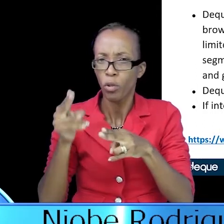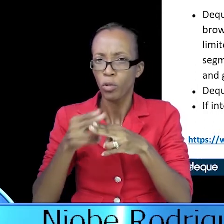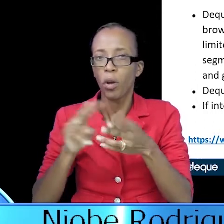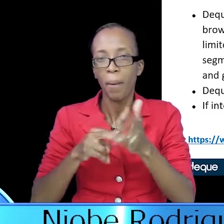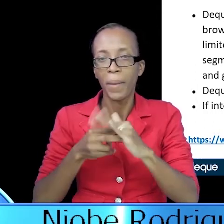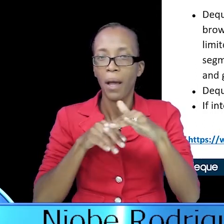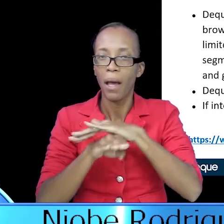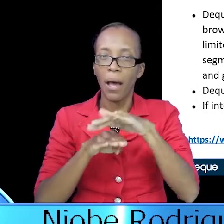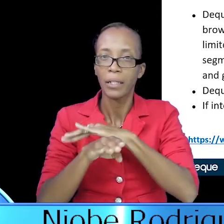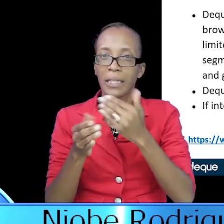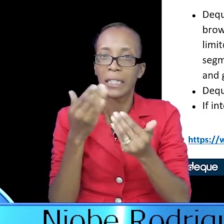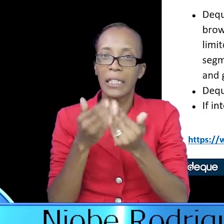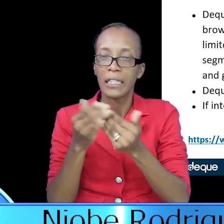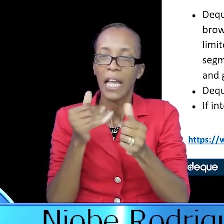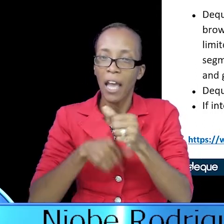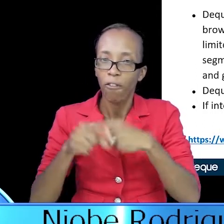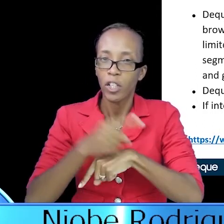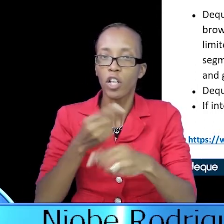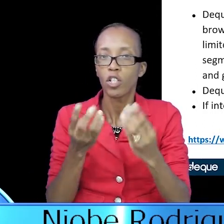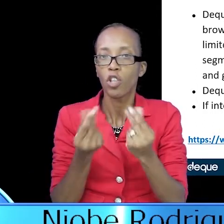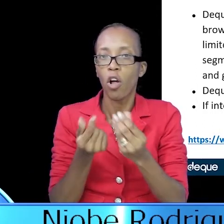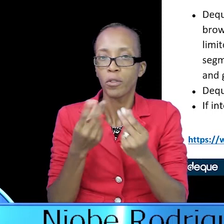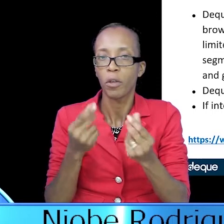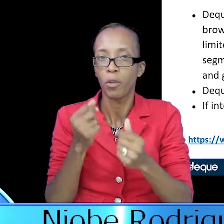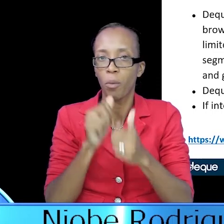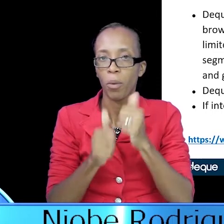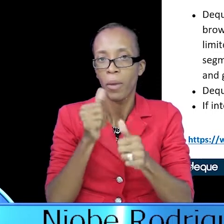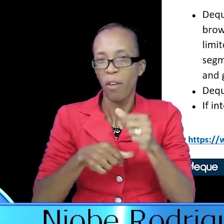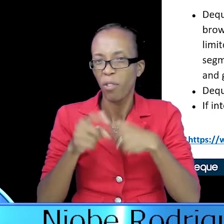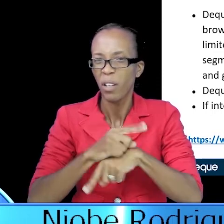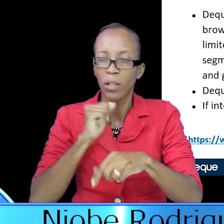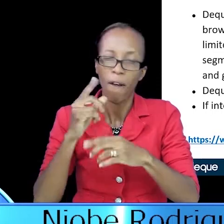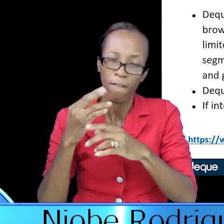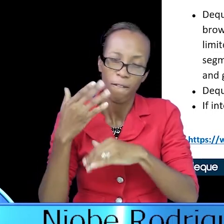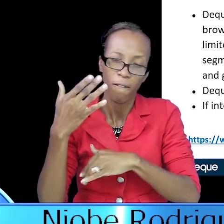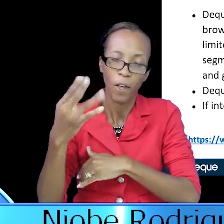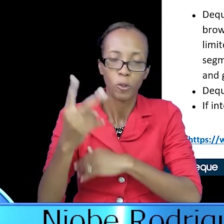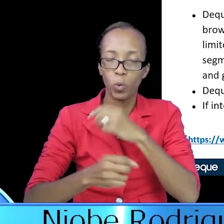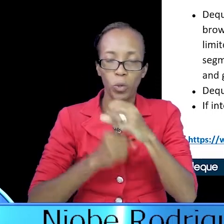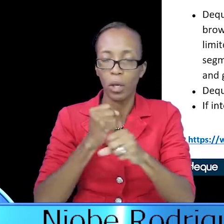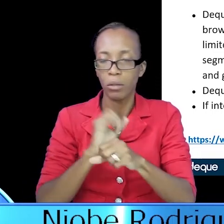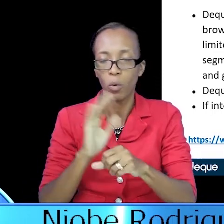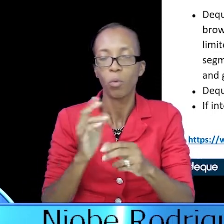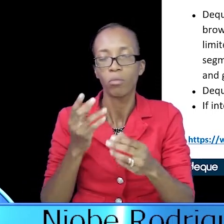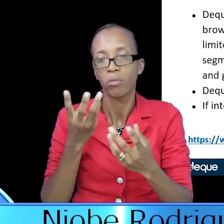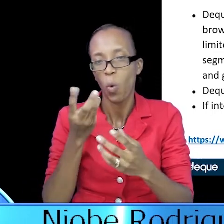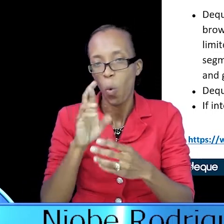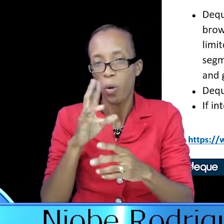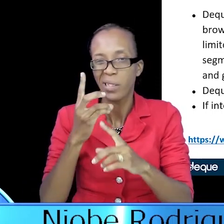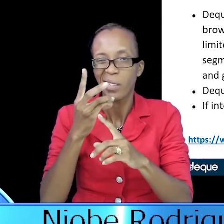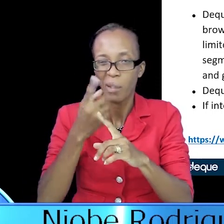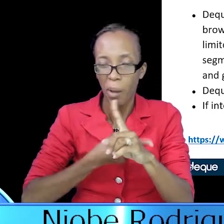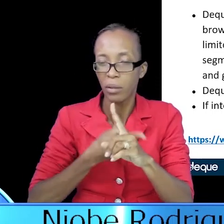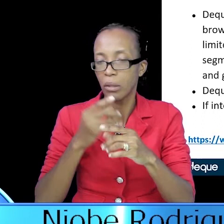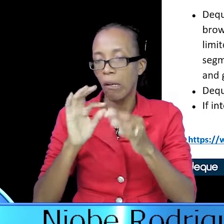out. Have that agility of doing things in short, small bursts gives you the ability to